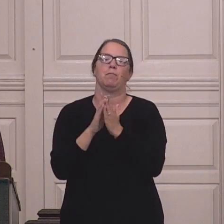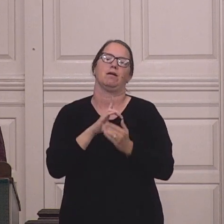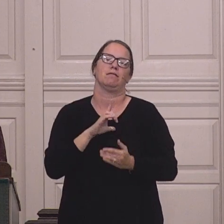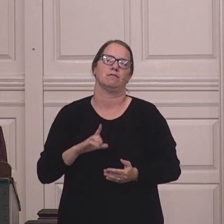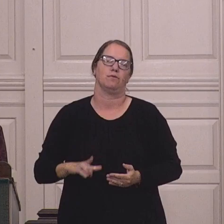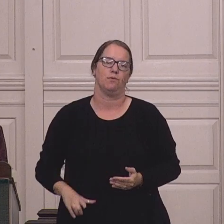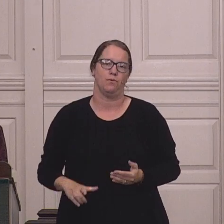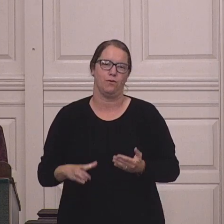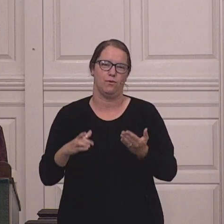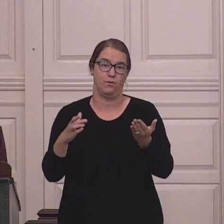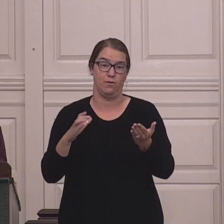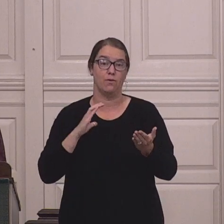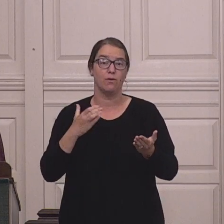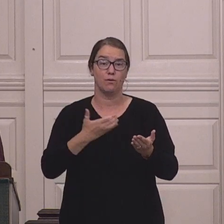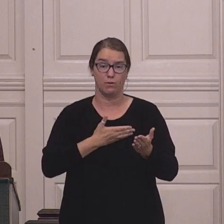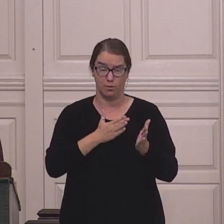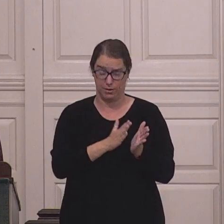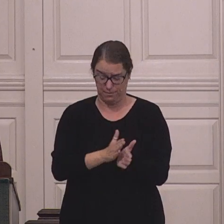Lord.